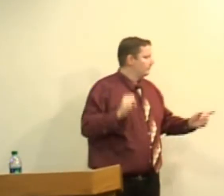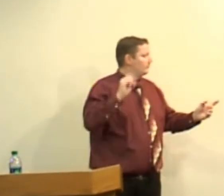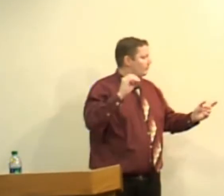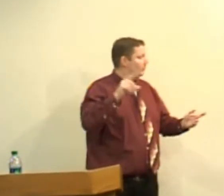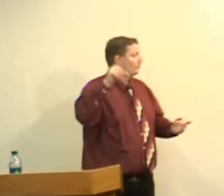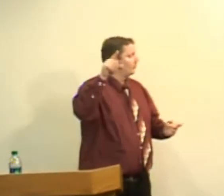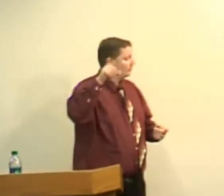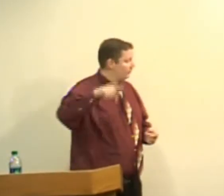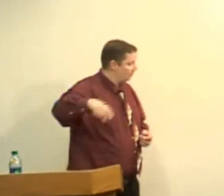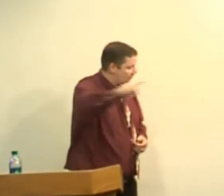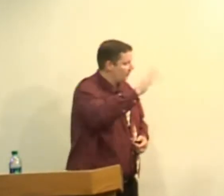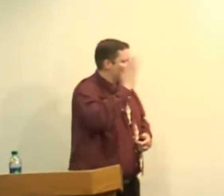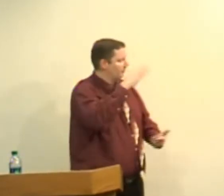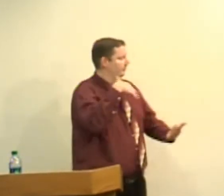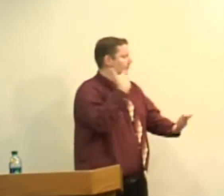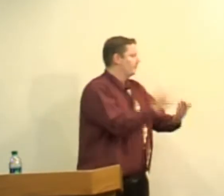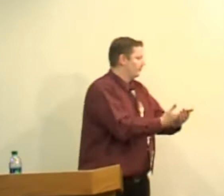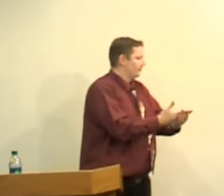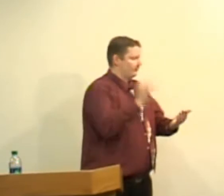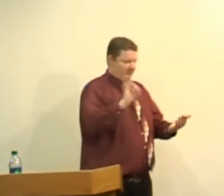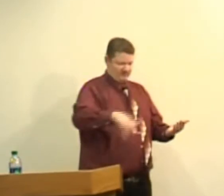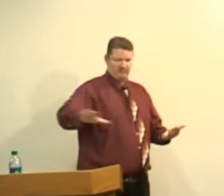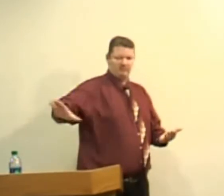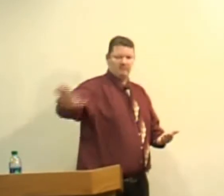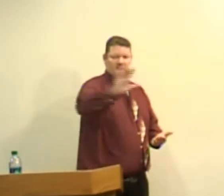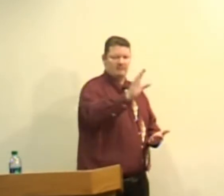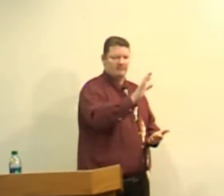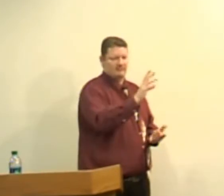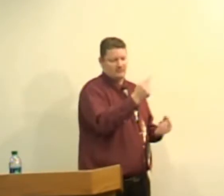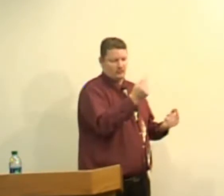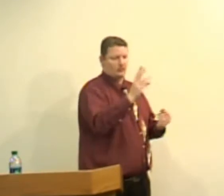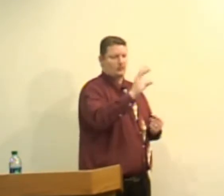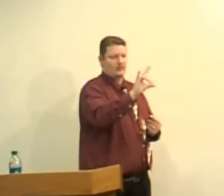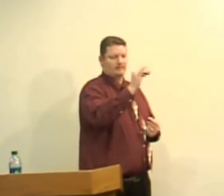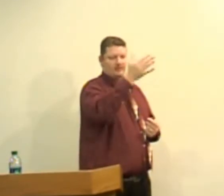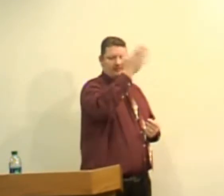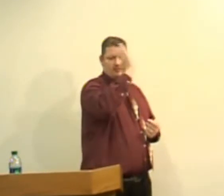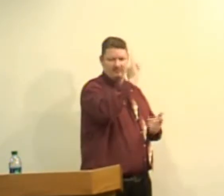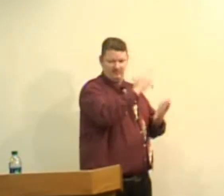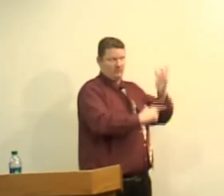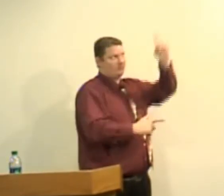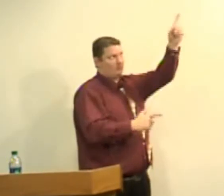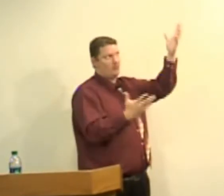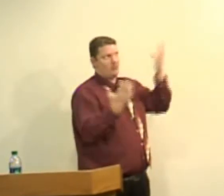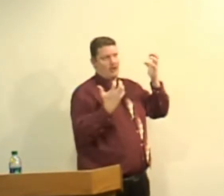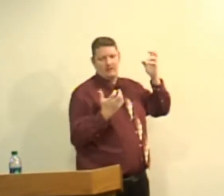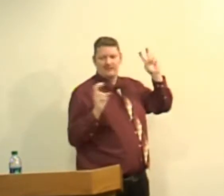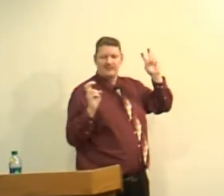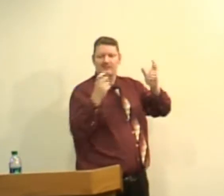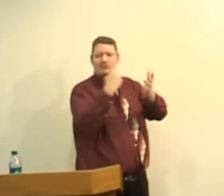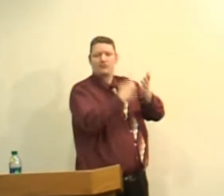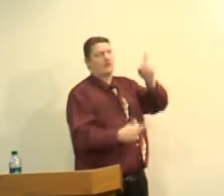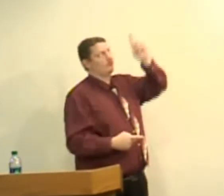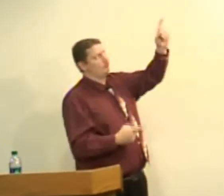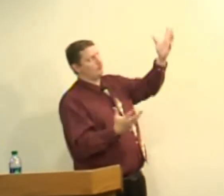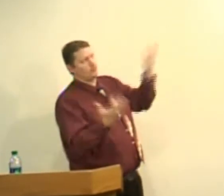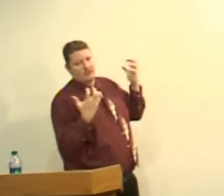candidly, so that you may prove that the will of God, what he desires,